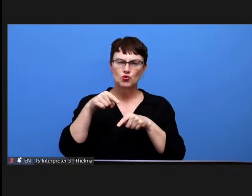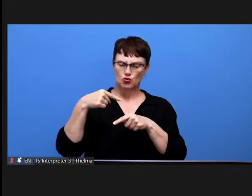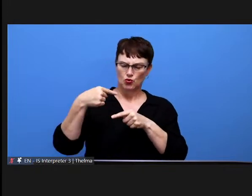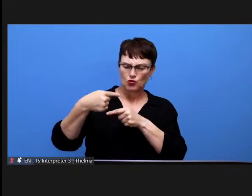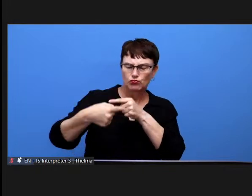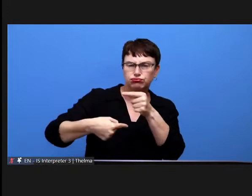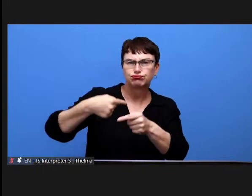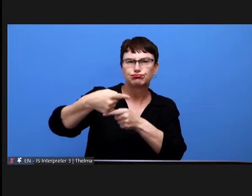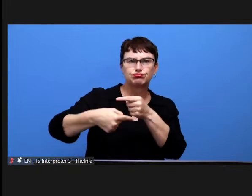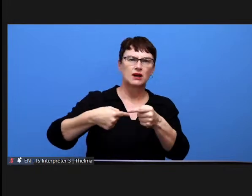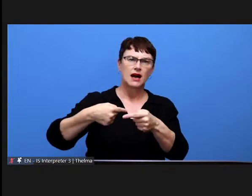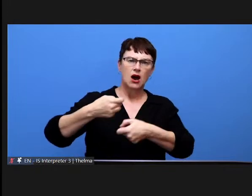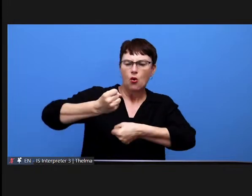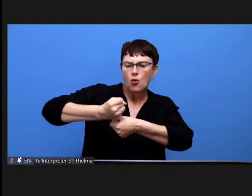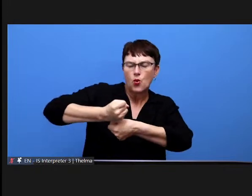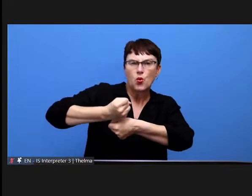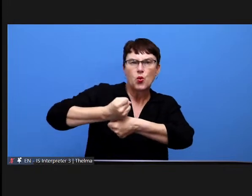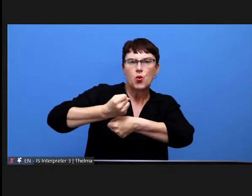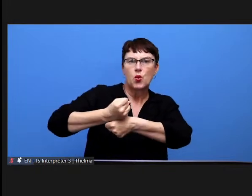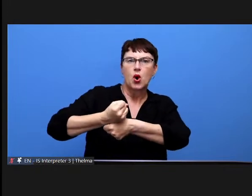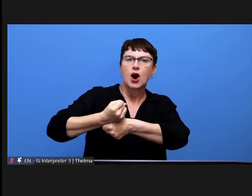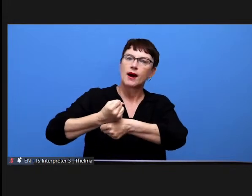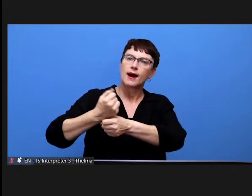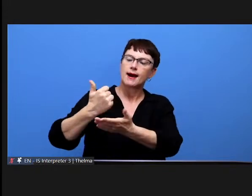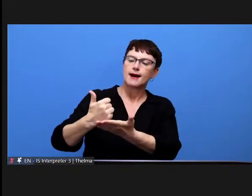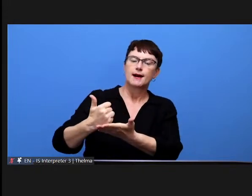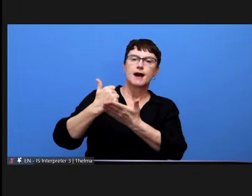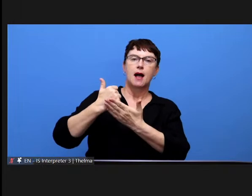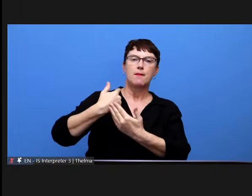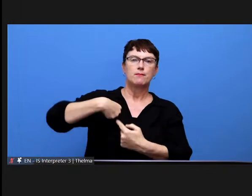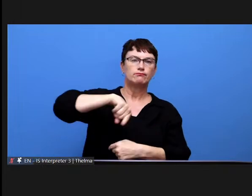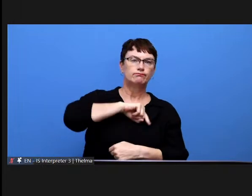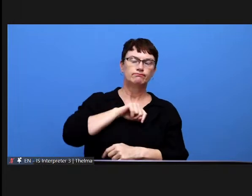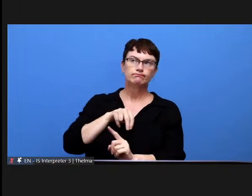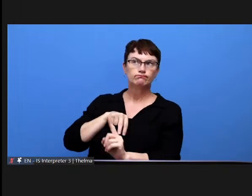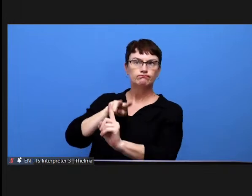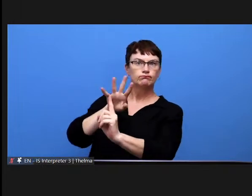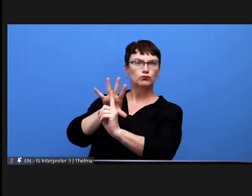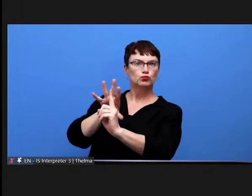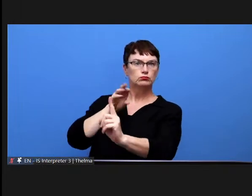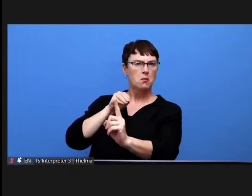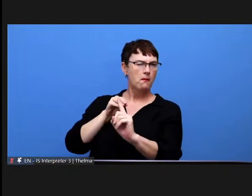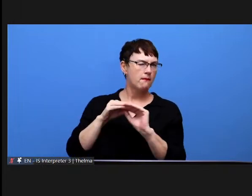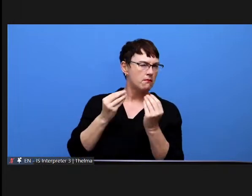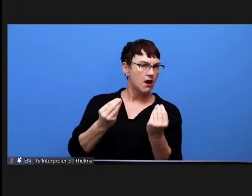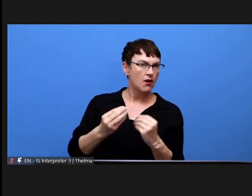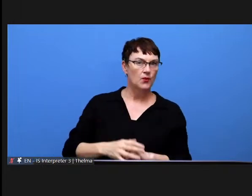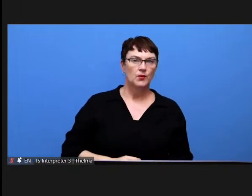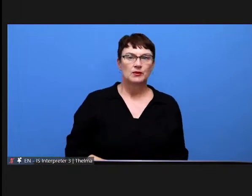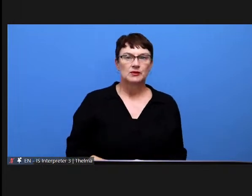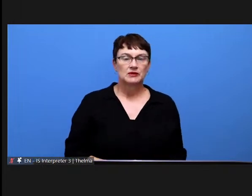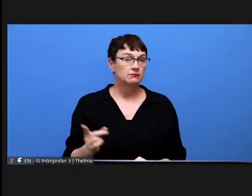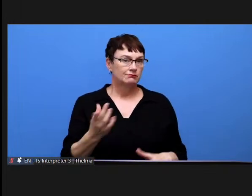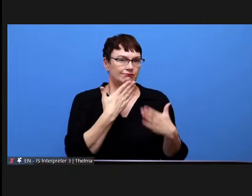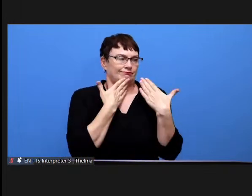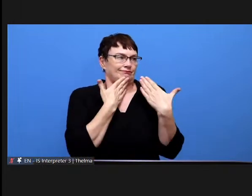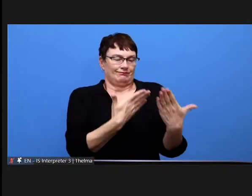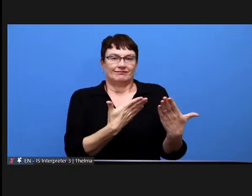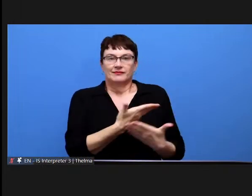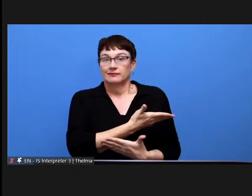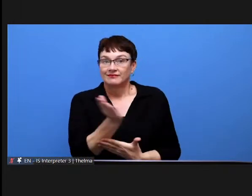discussion online. So to answer your question, I think the voluntary local reviews is a very important